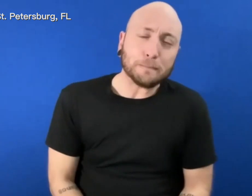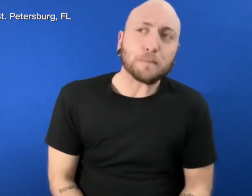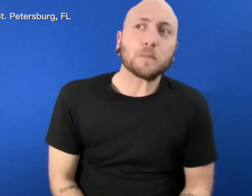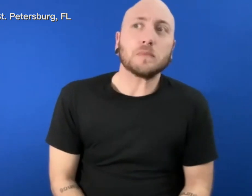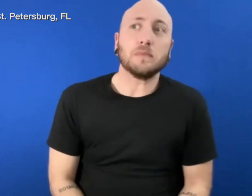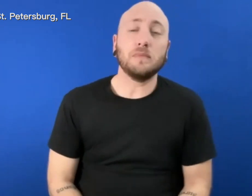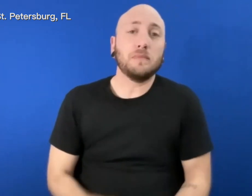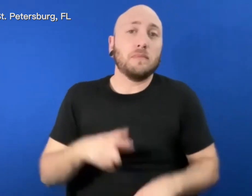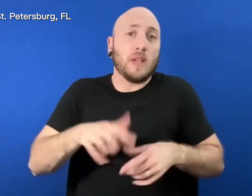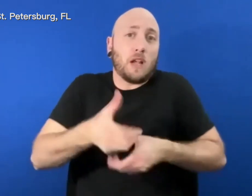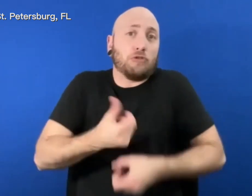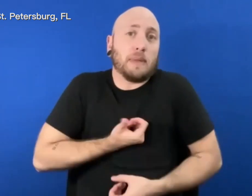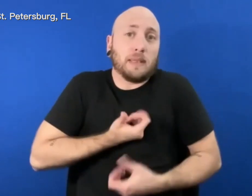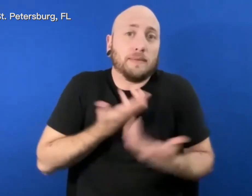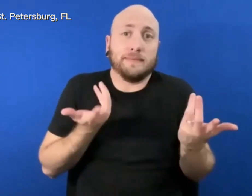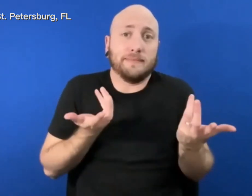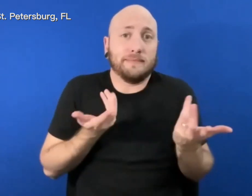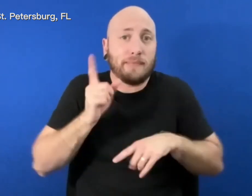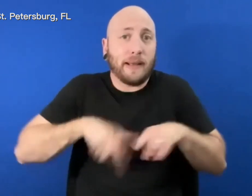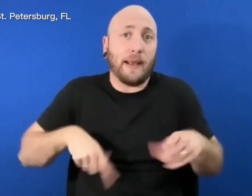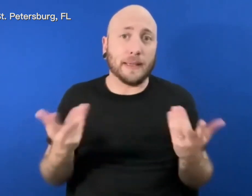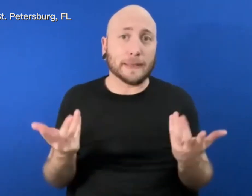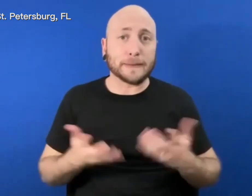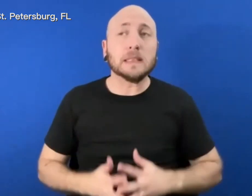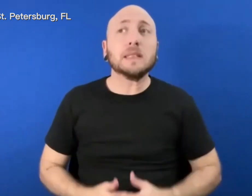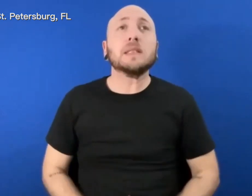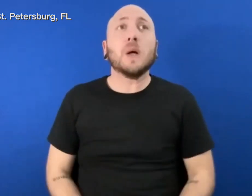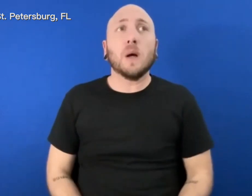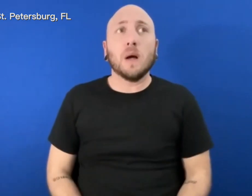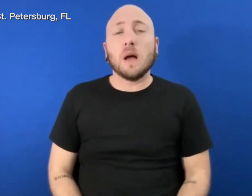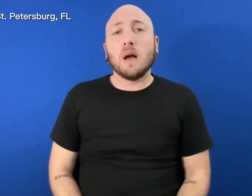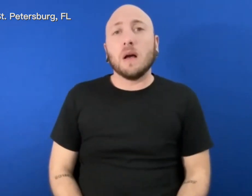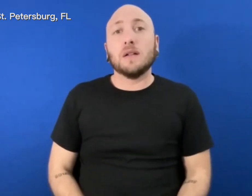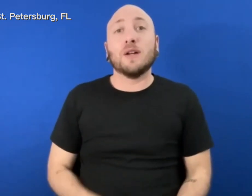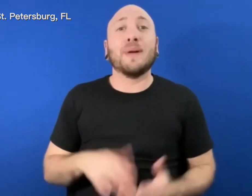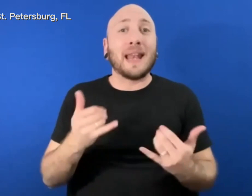myself at all. And I'm looking back on,